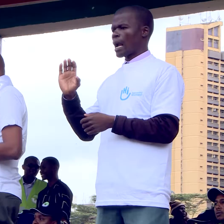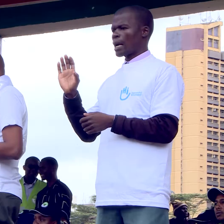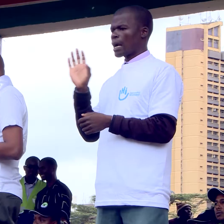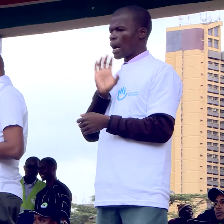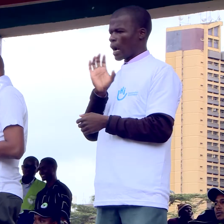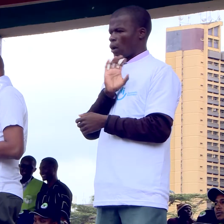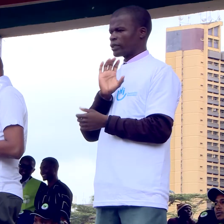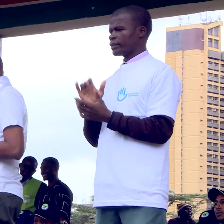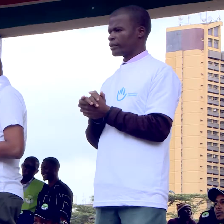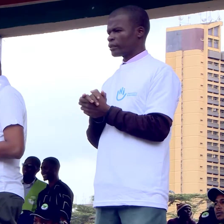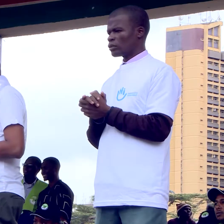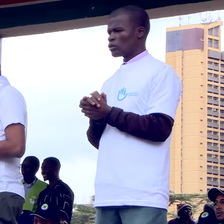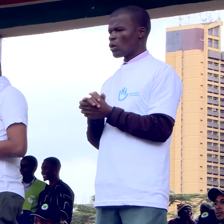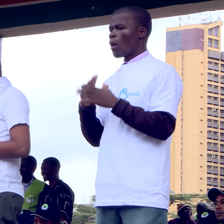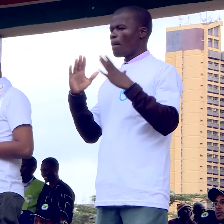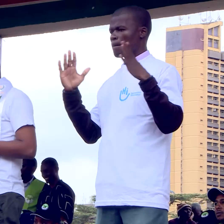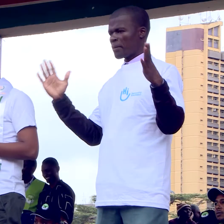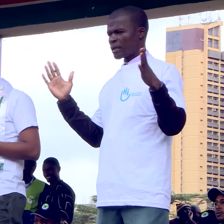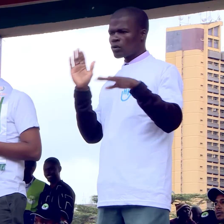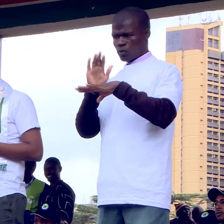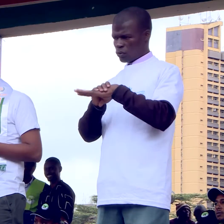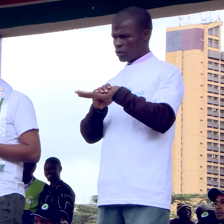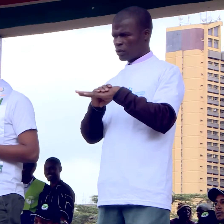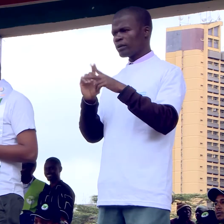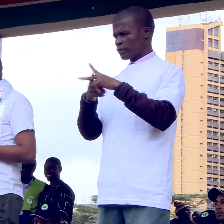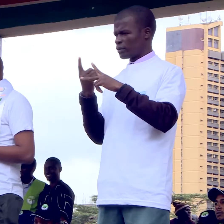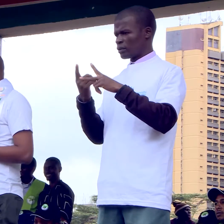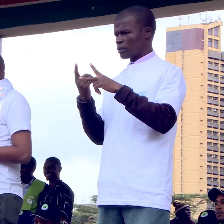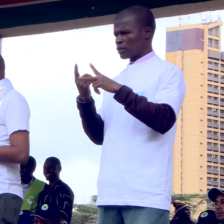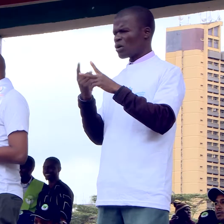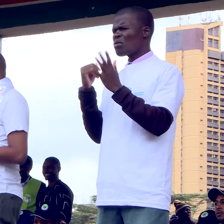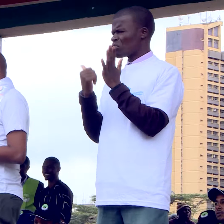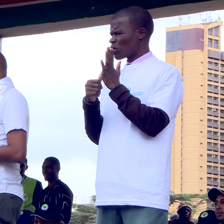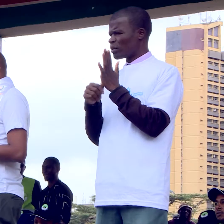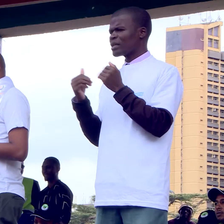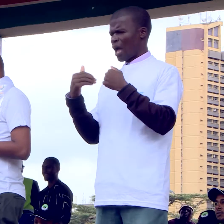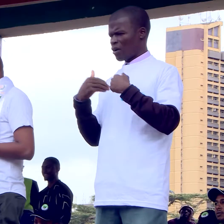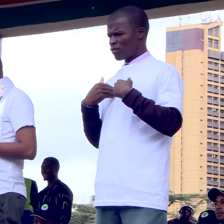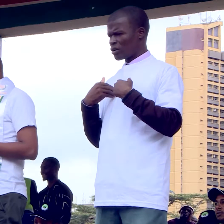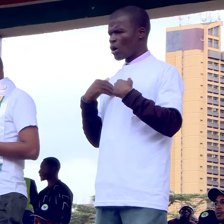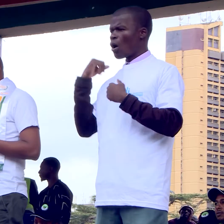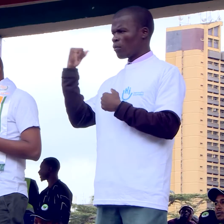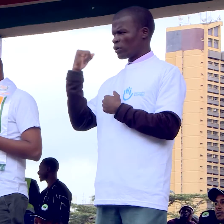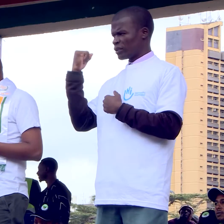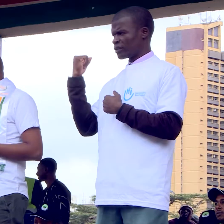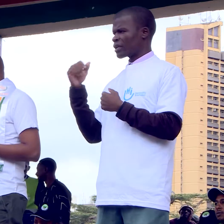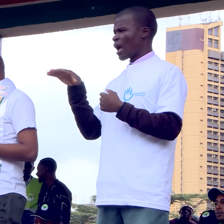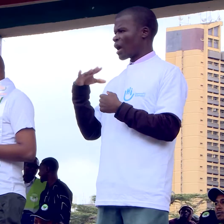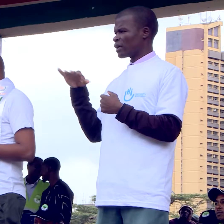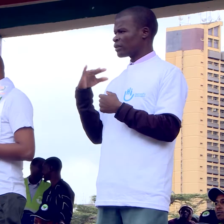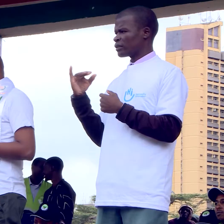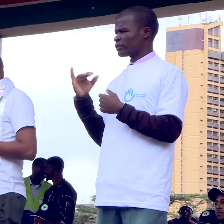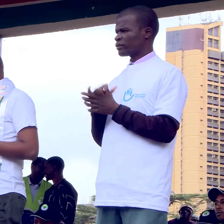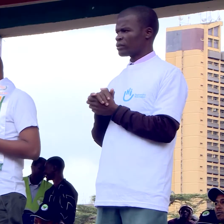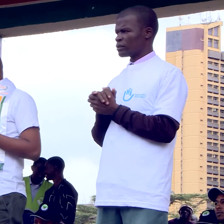really, it's a great beginning, because a lot of issues we have with our politics is around civil